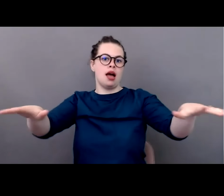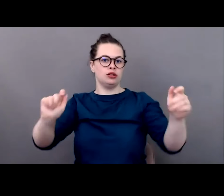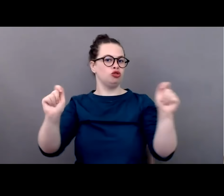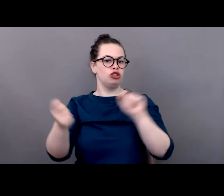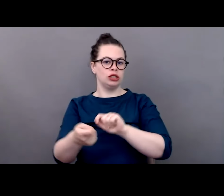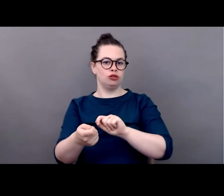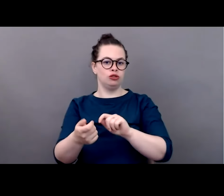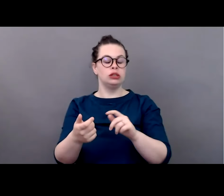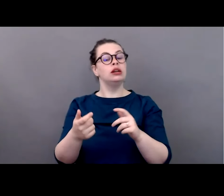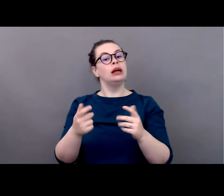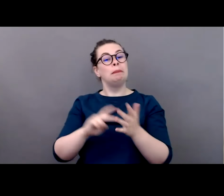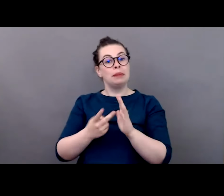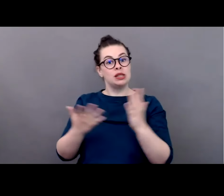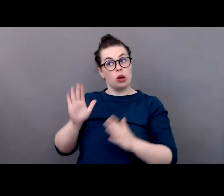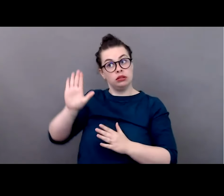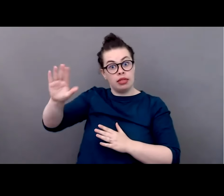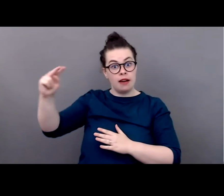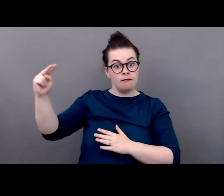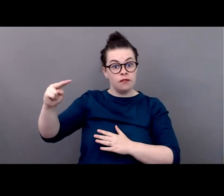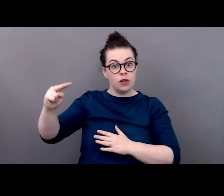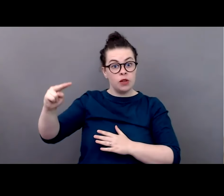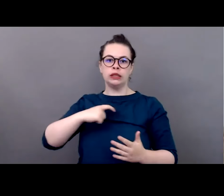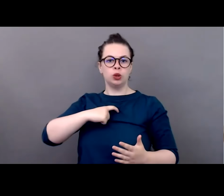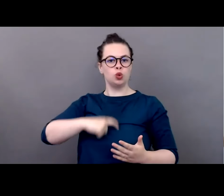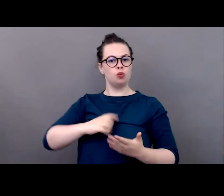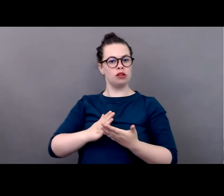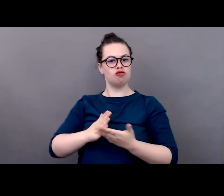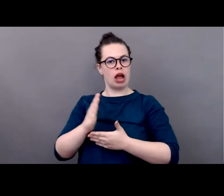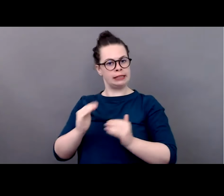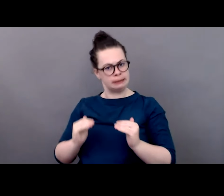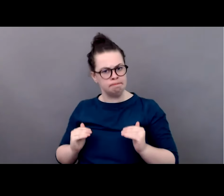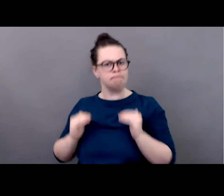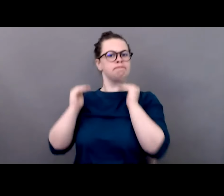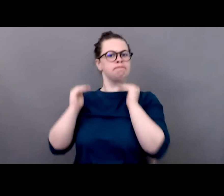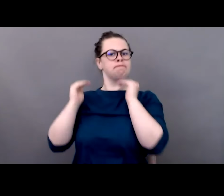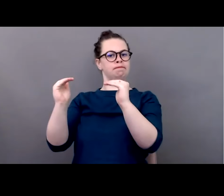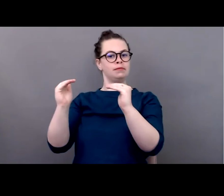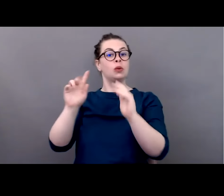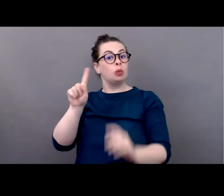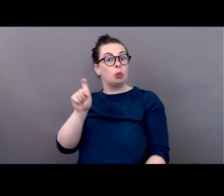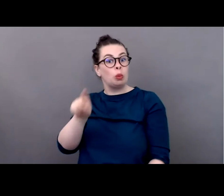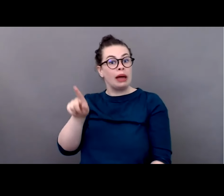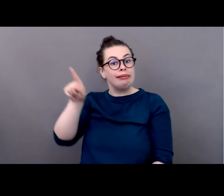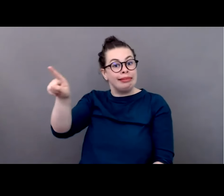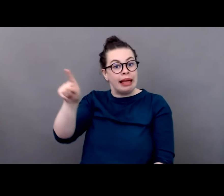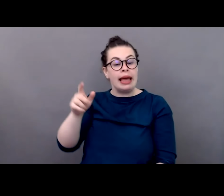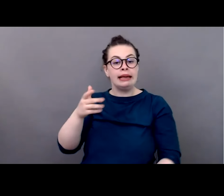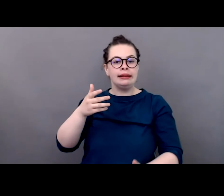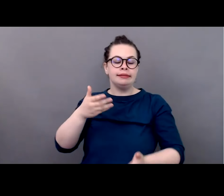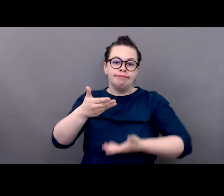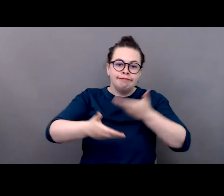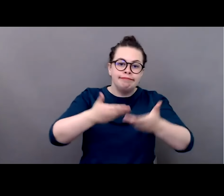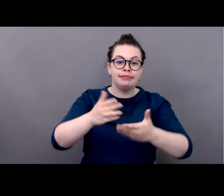human rights standards. They provide an interpretation of the CRPD, which applies not only to the specific facts of the